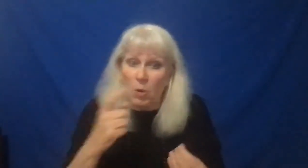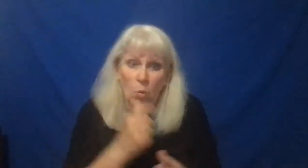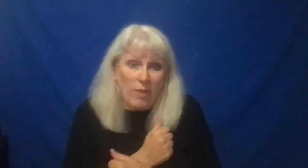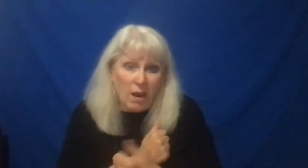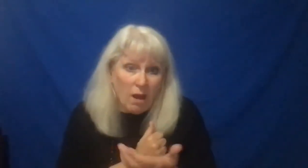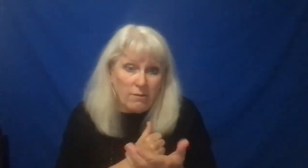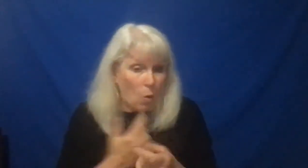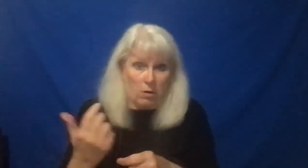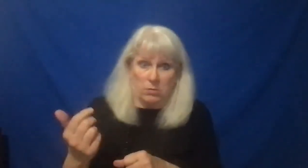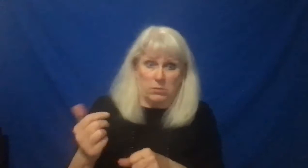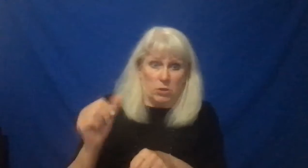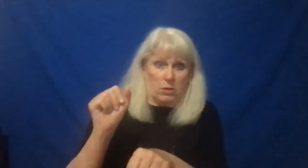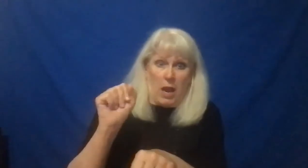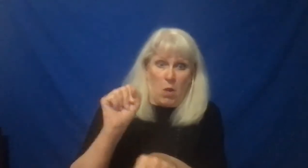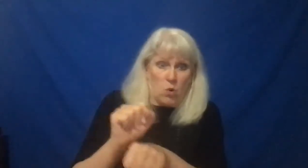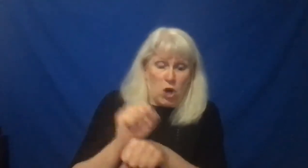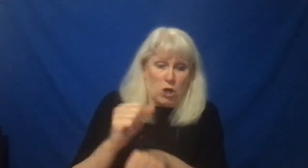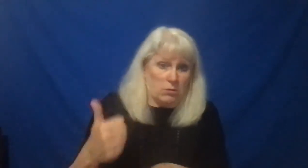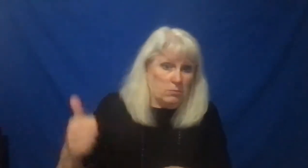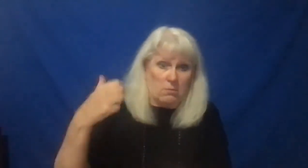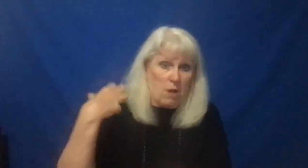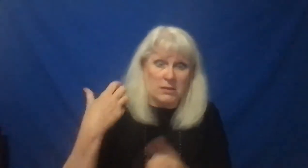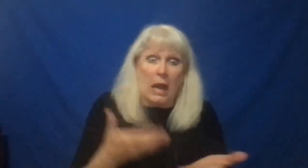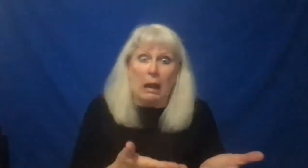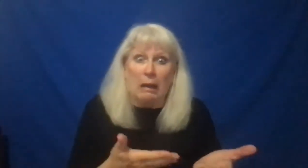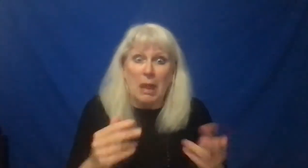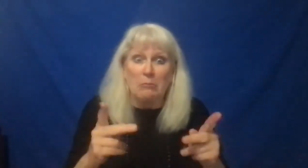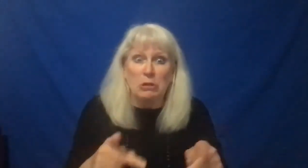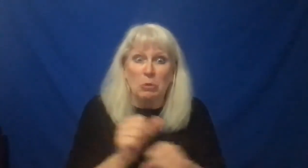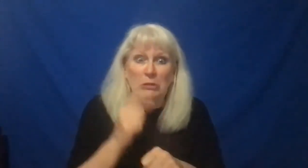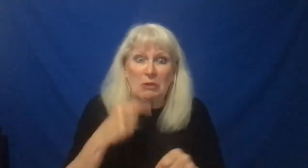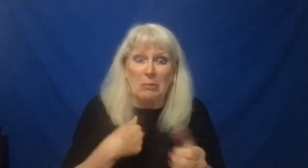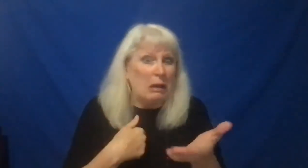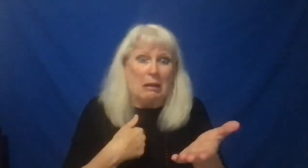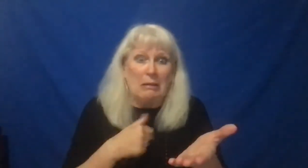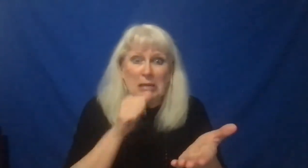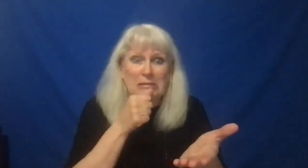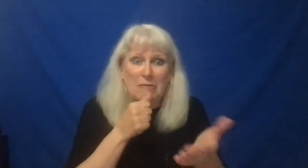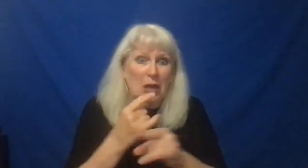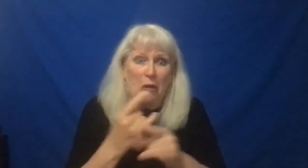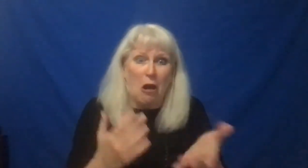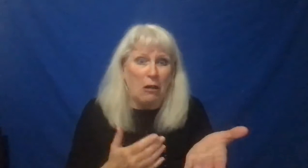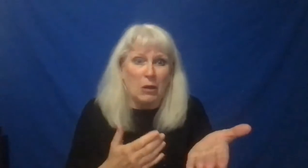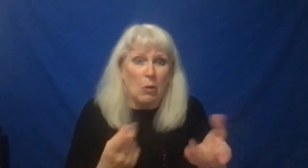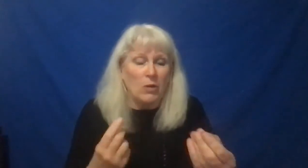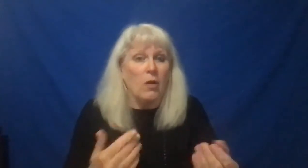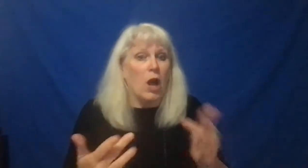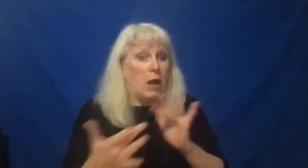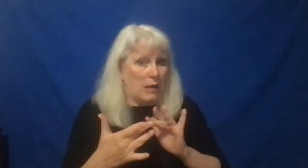employers that need to have their employees cared for because they are suffering alcoholics. So many times